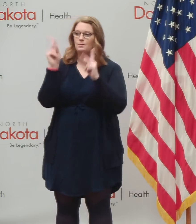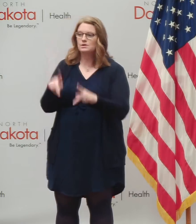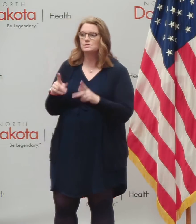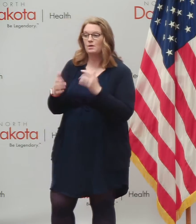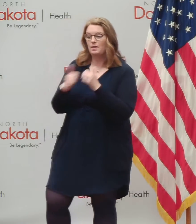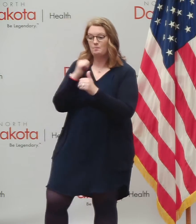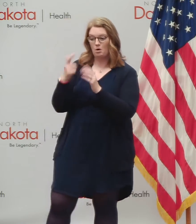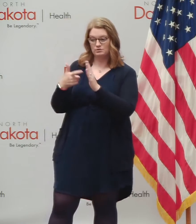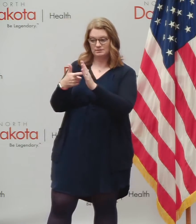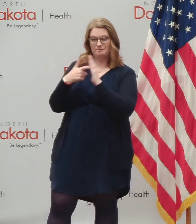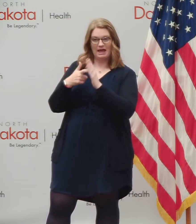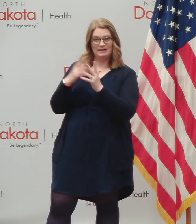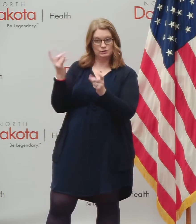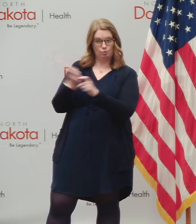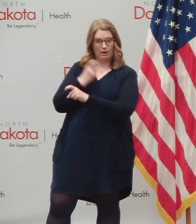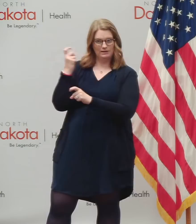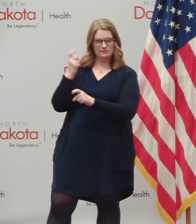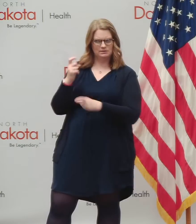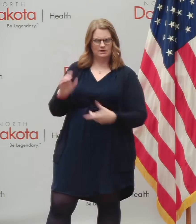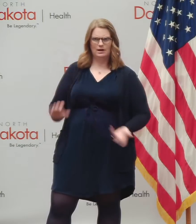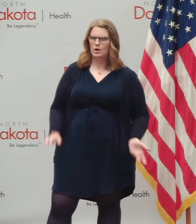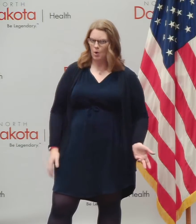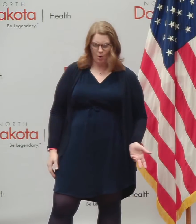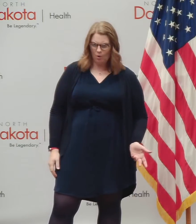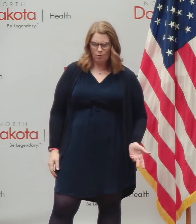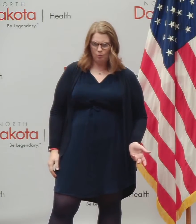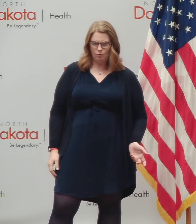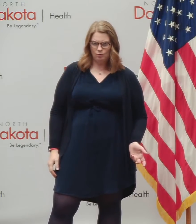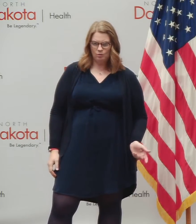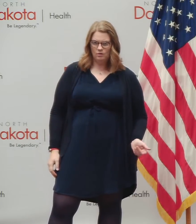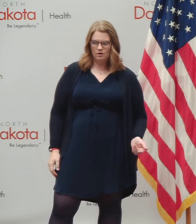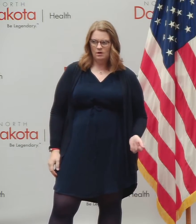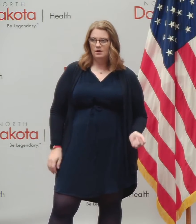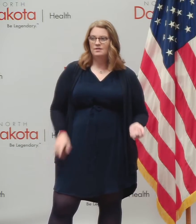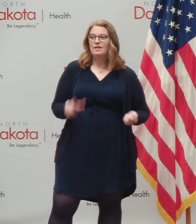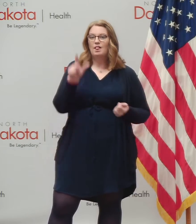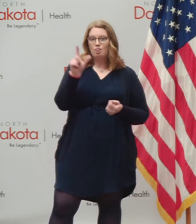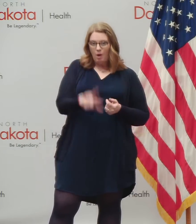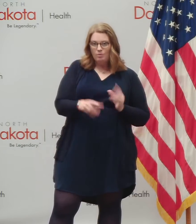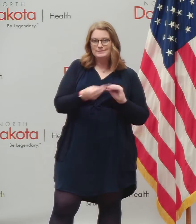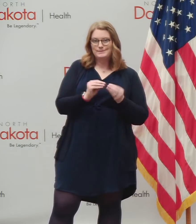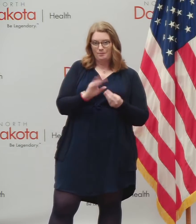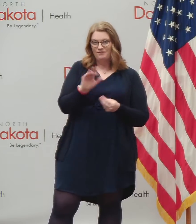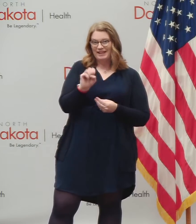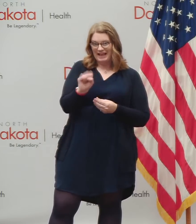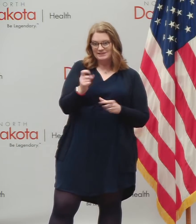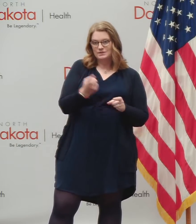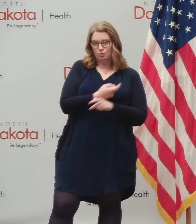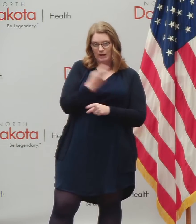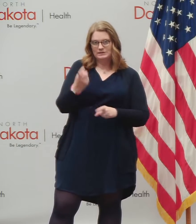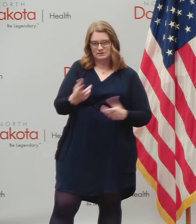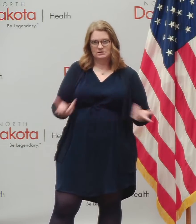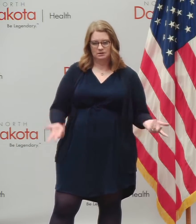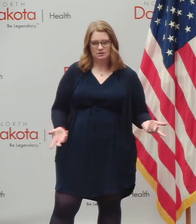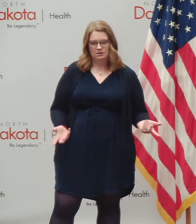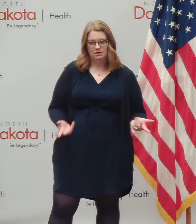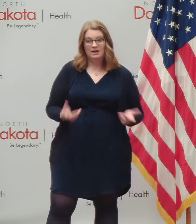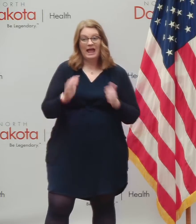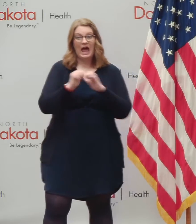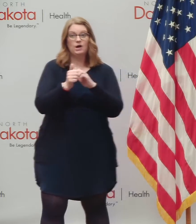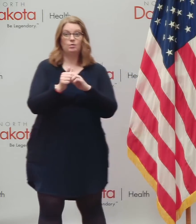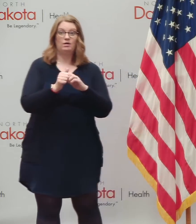mandates wins. It's the people that have the fewest number of cases is the one that wins. And the way we have the fewest cases is we have the highest amount of